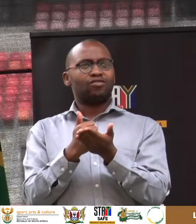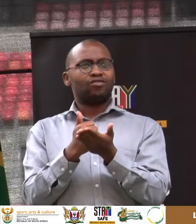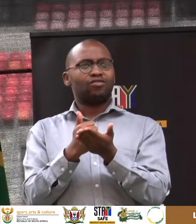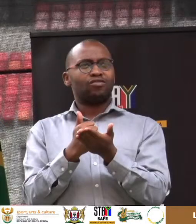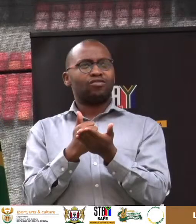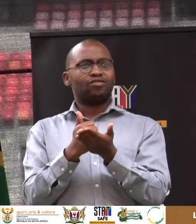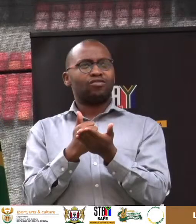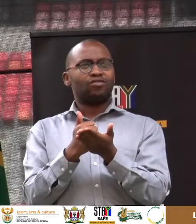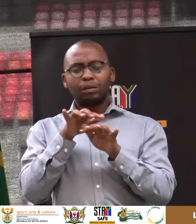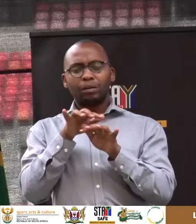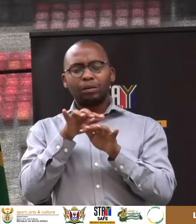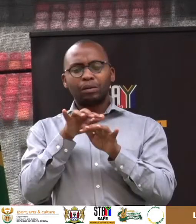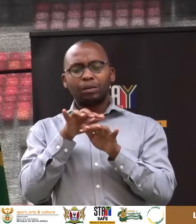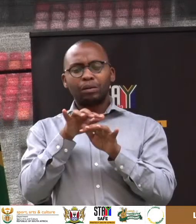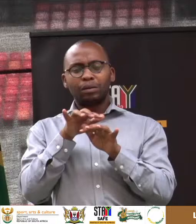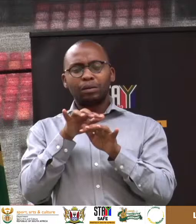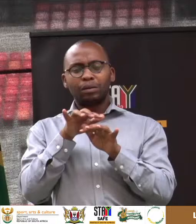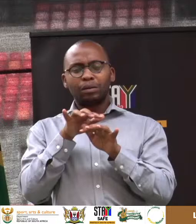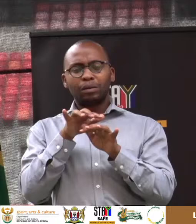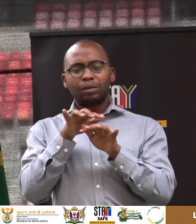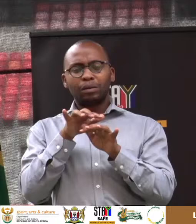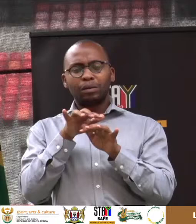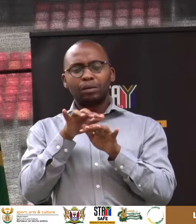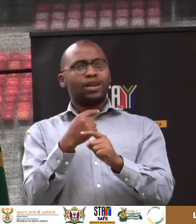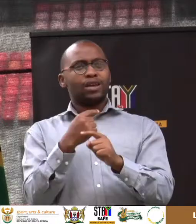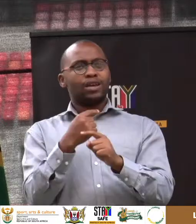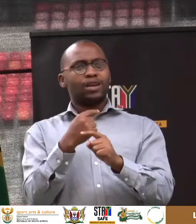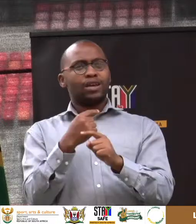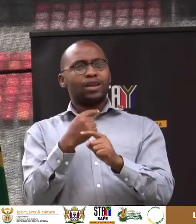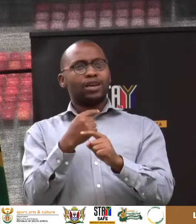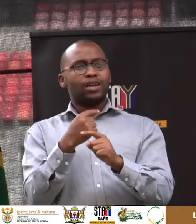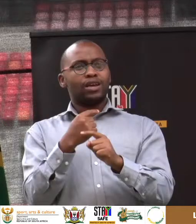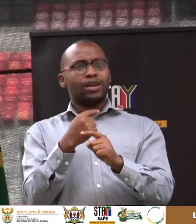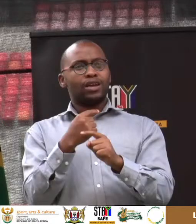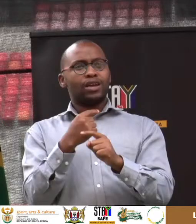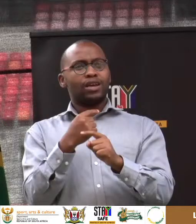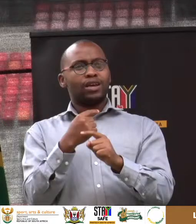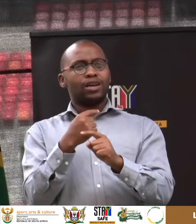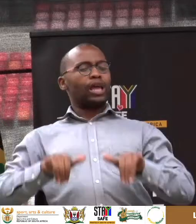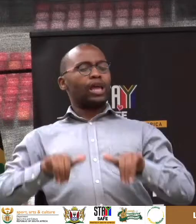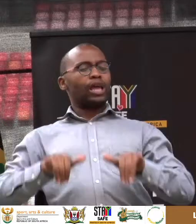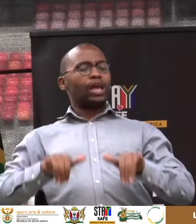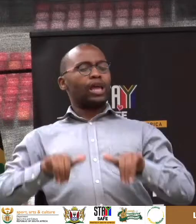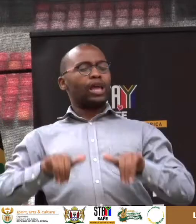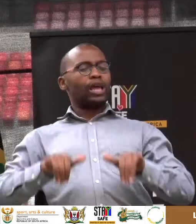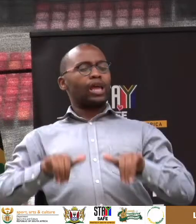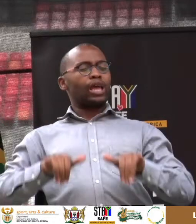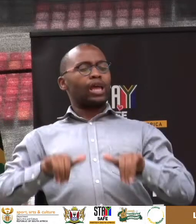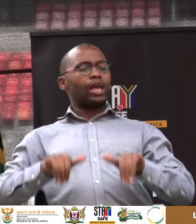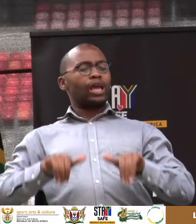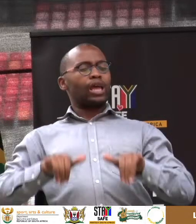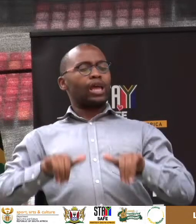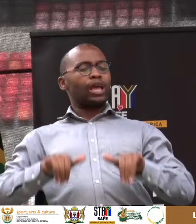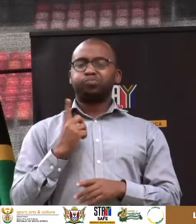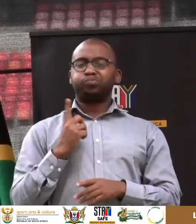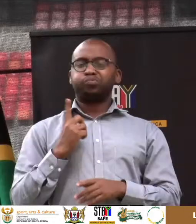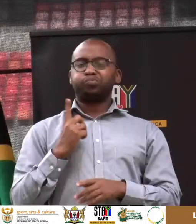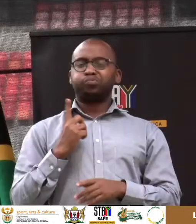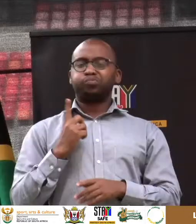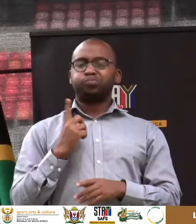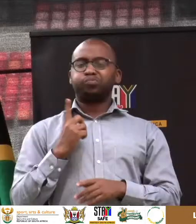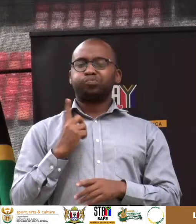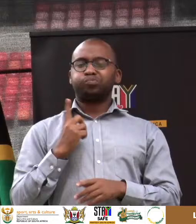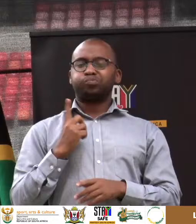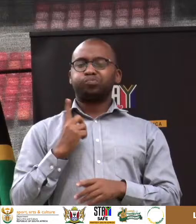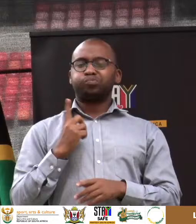Bathi kum Deputy President, ingase sihlale apha singagoduki. We had beds all over here, our people well looked after